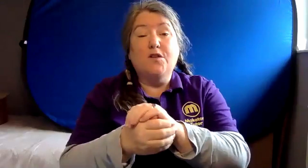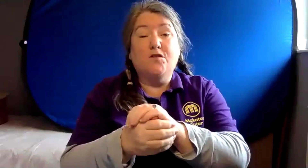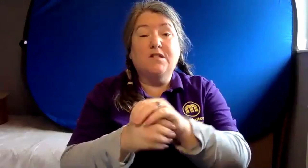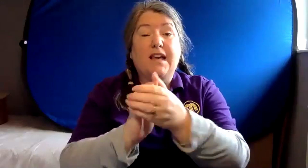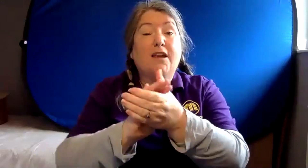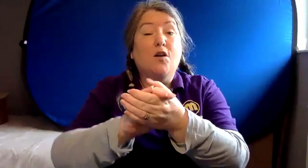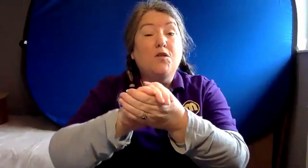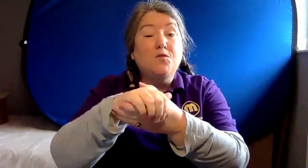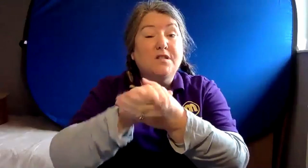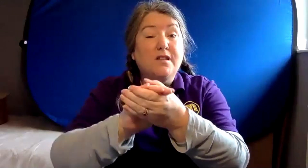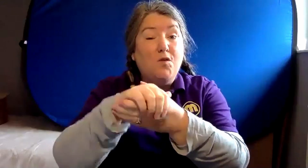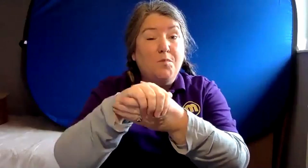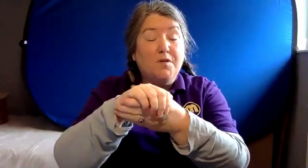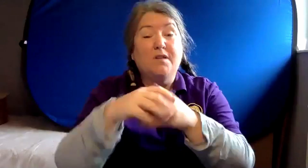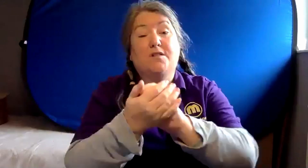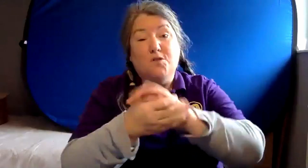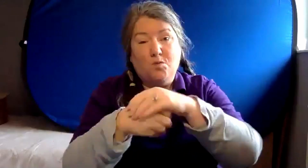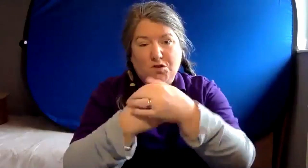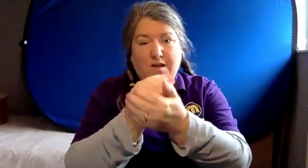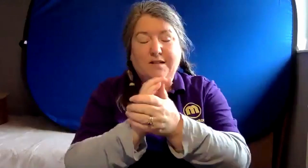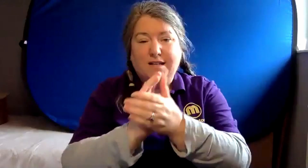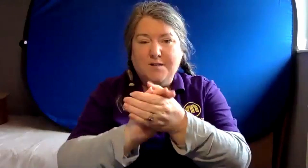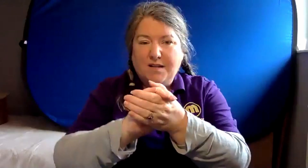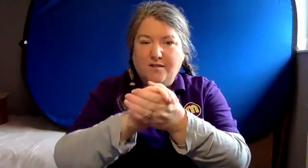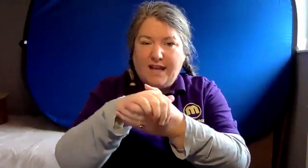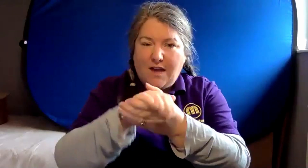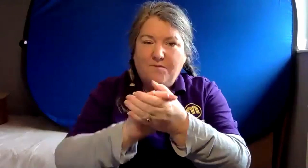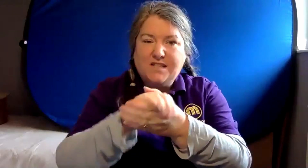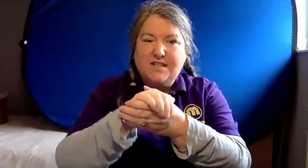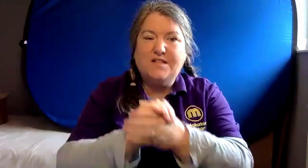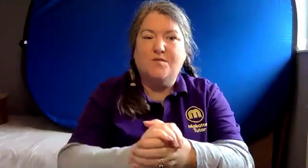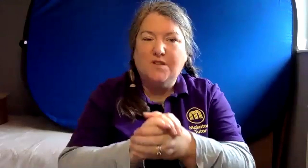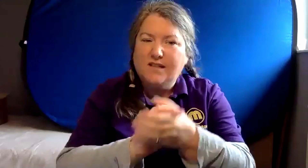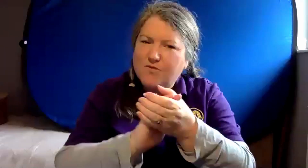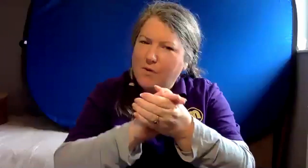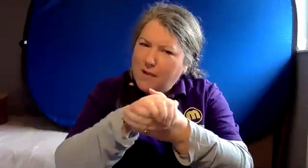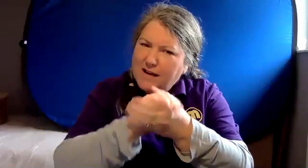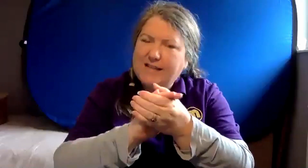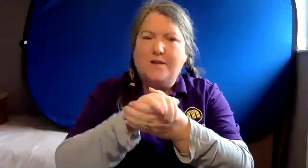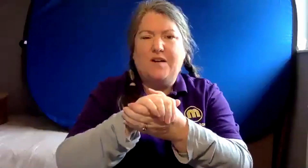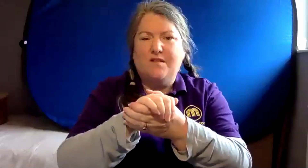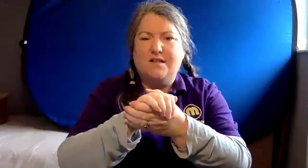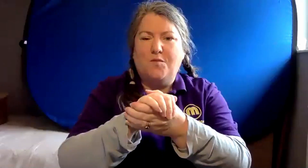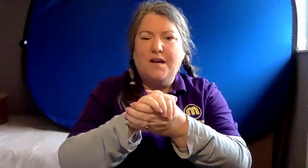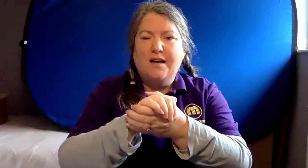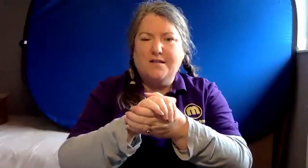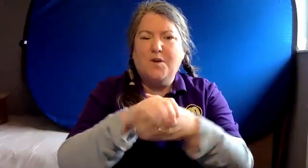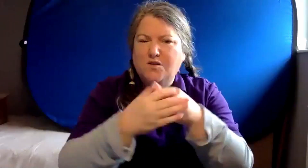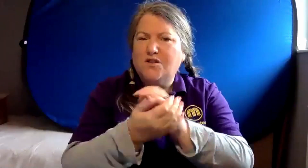could say, go and use soap to wash your hands, depending on the emphasis, if it's someone that needs reminding about the soap as opposed just